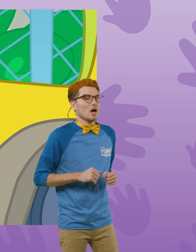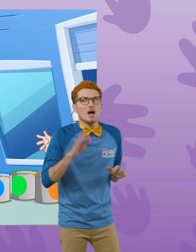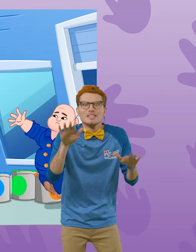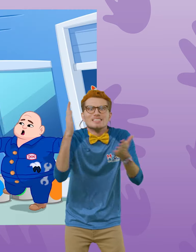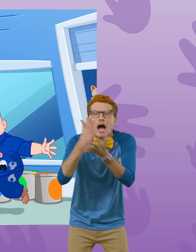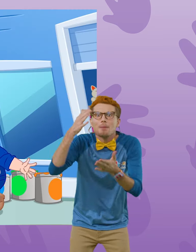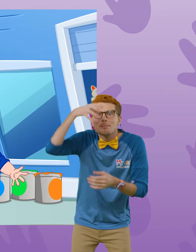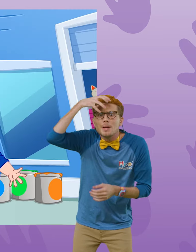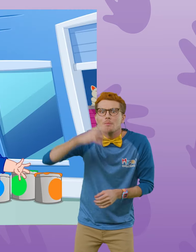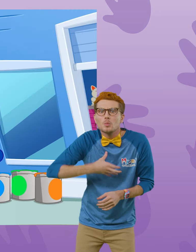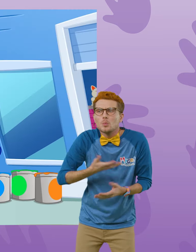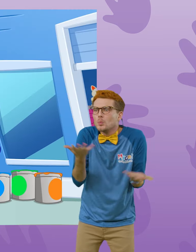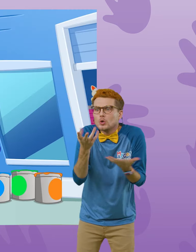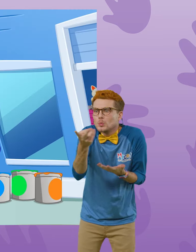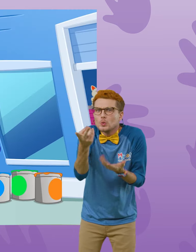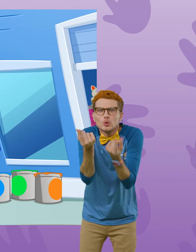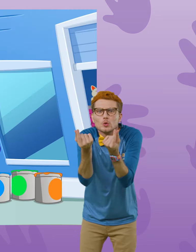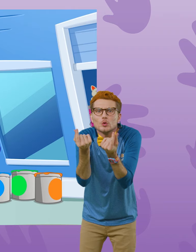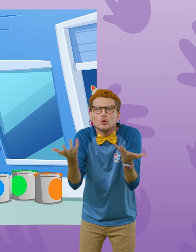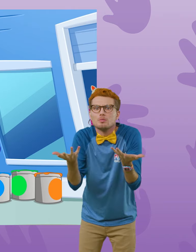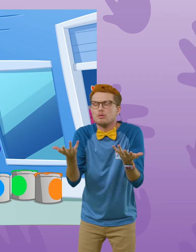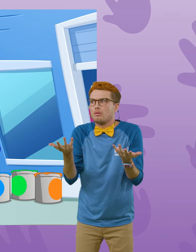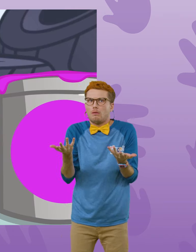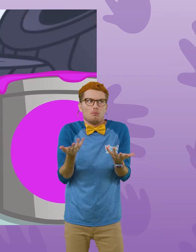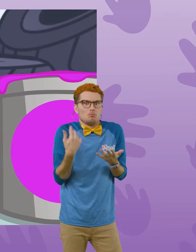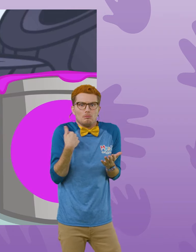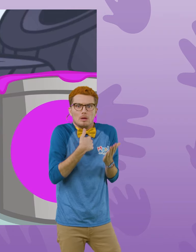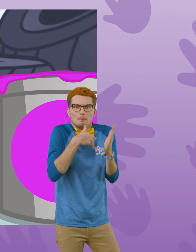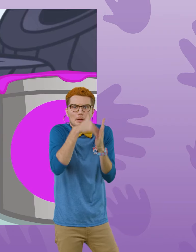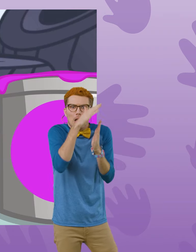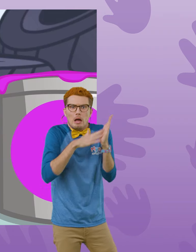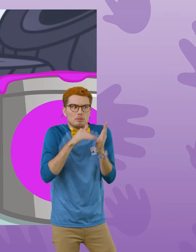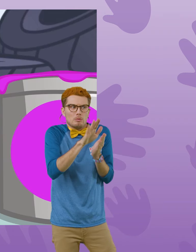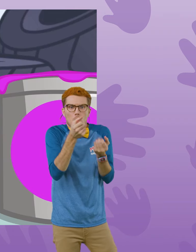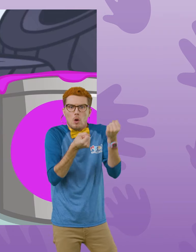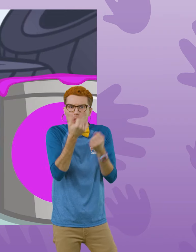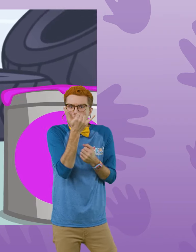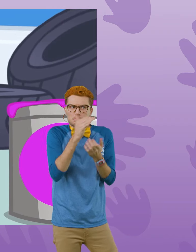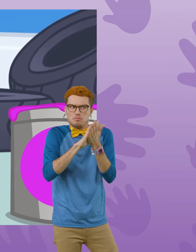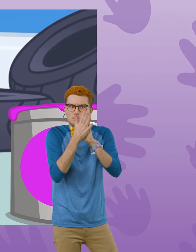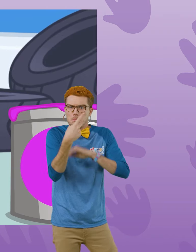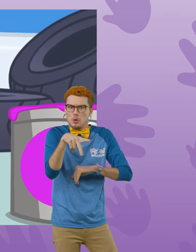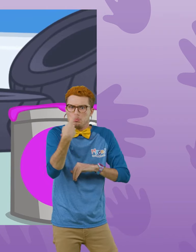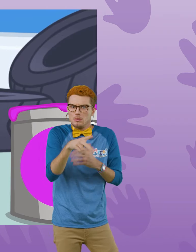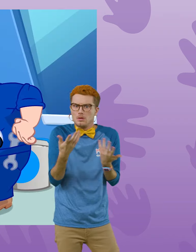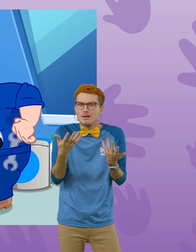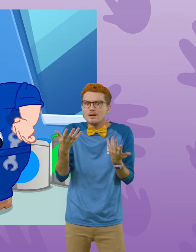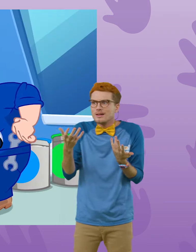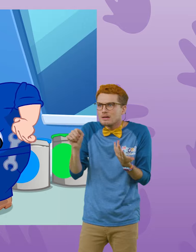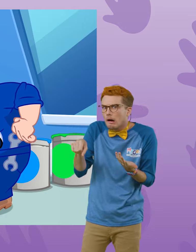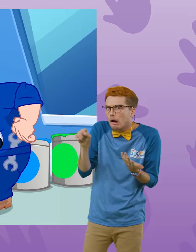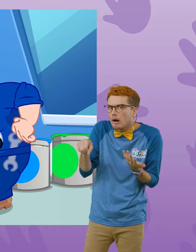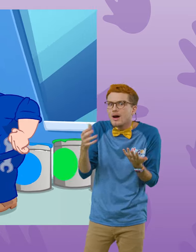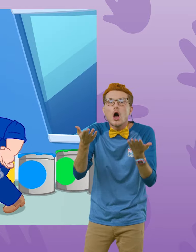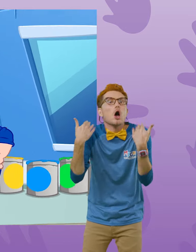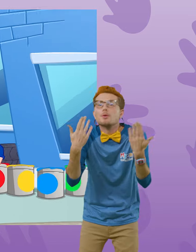Stop it, Mila and Morphle. What are you doing? We are painting your yellow car purple. Yeah. Come